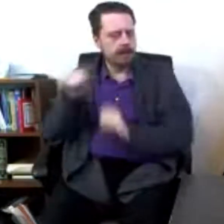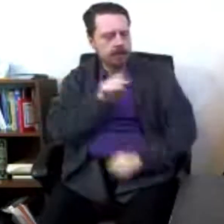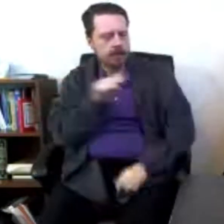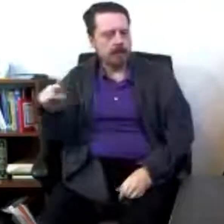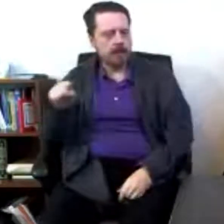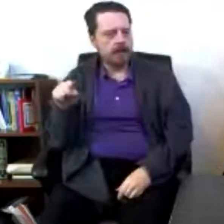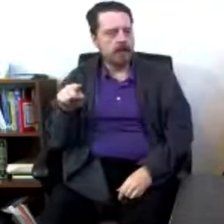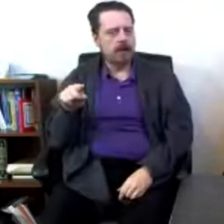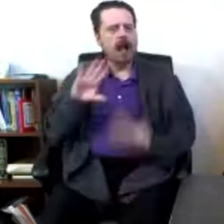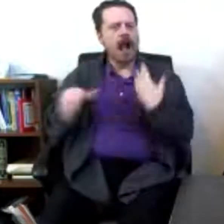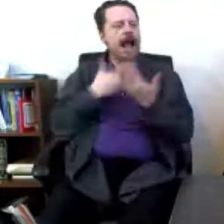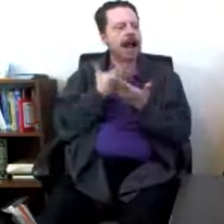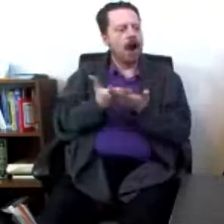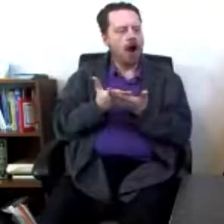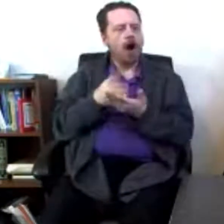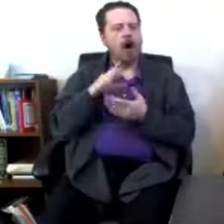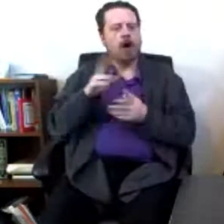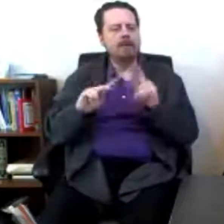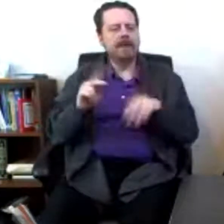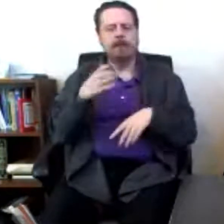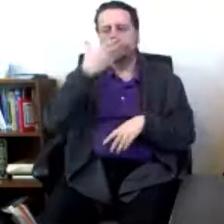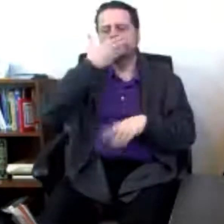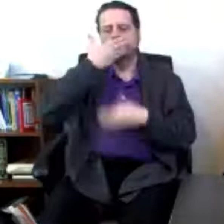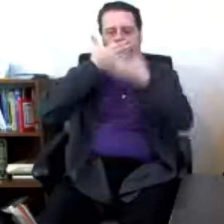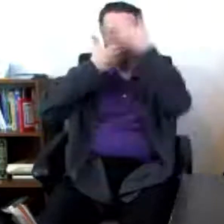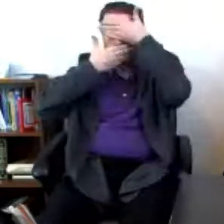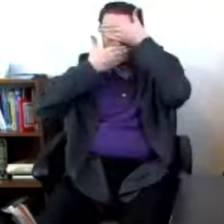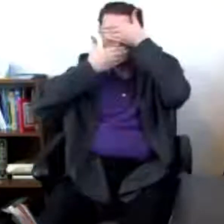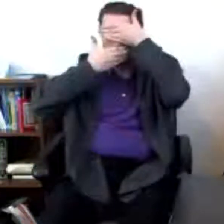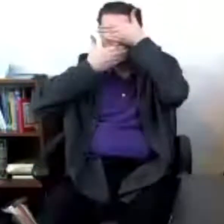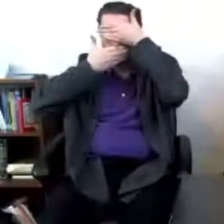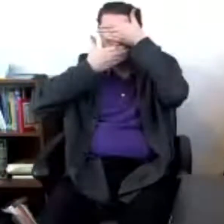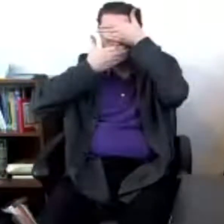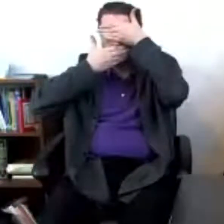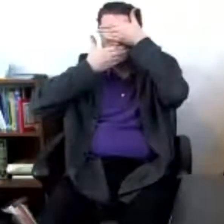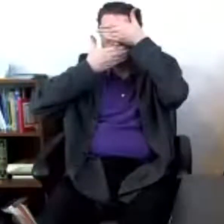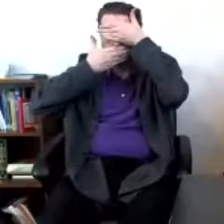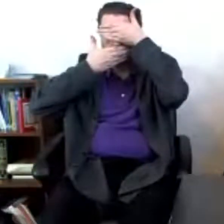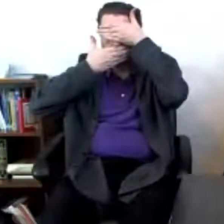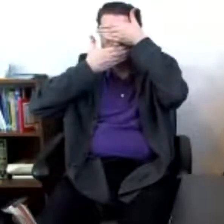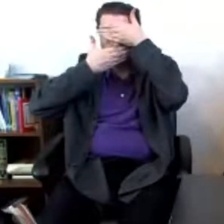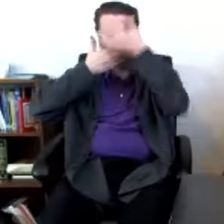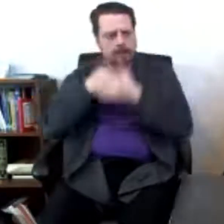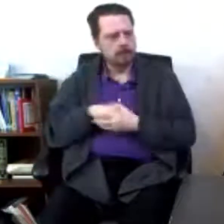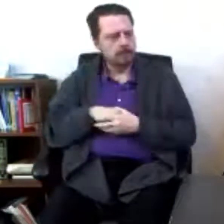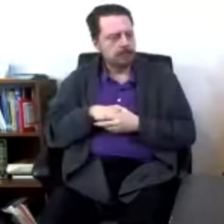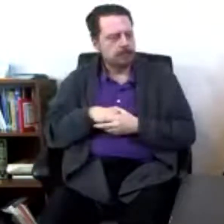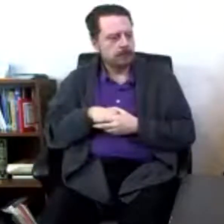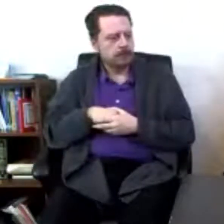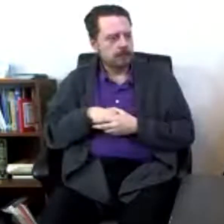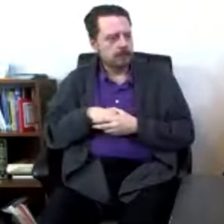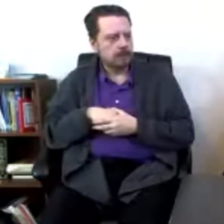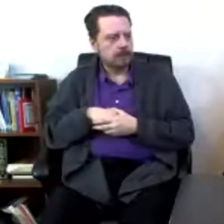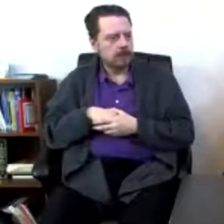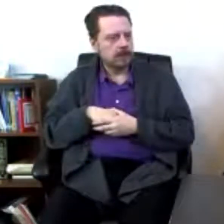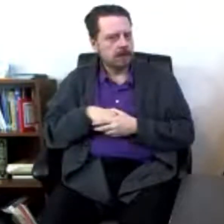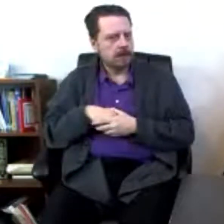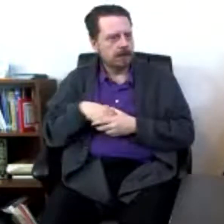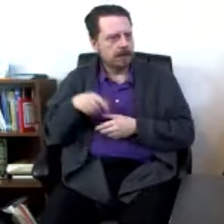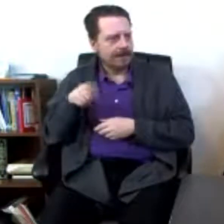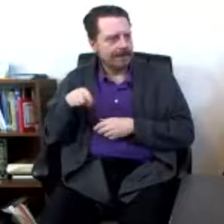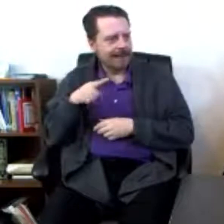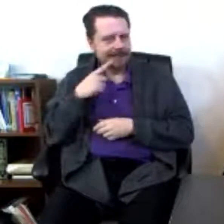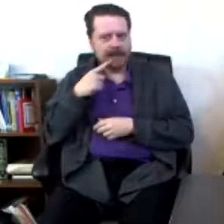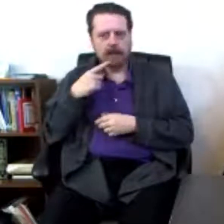their hands on their mouth, trying to shut their messengers off. And they said,